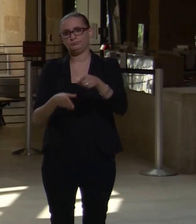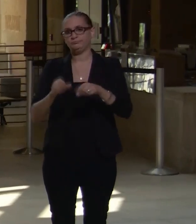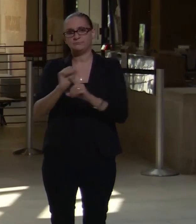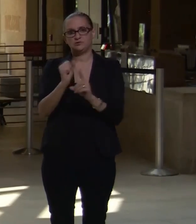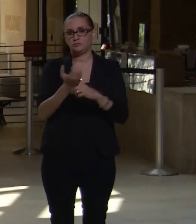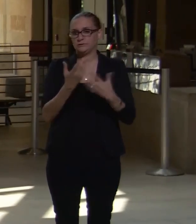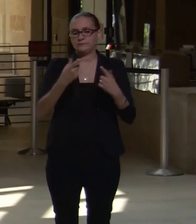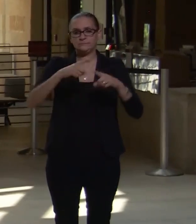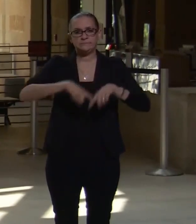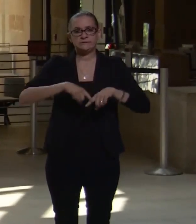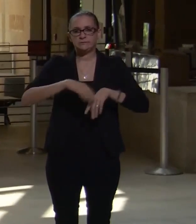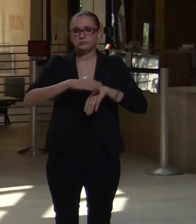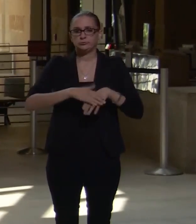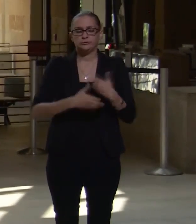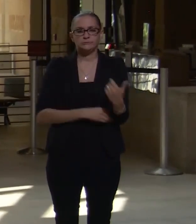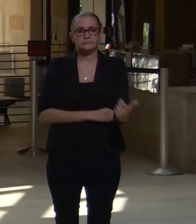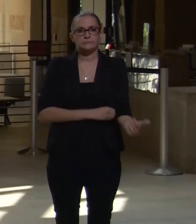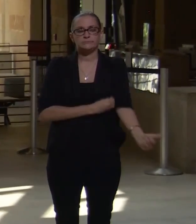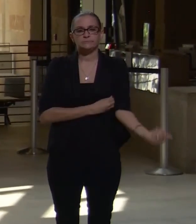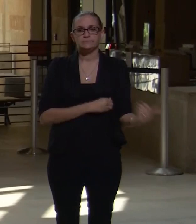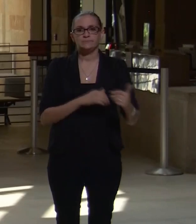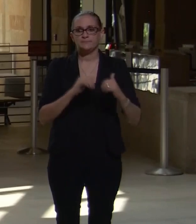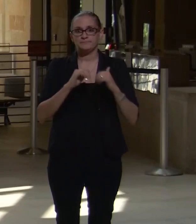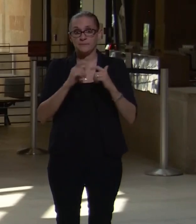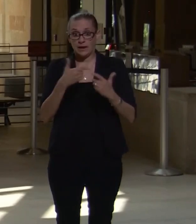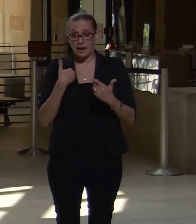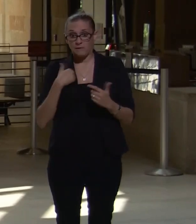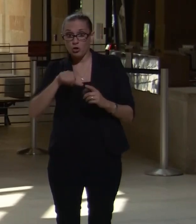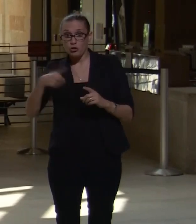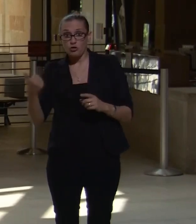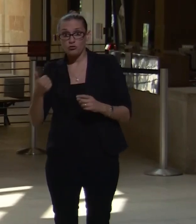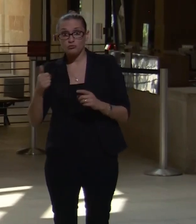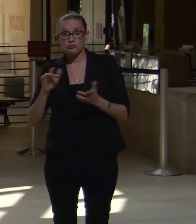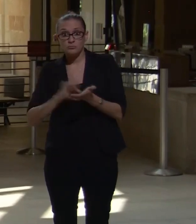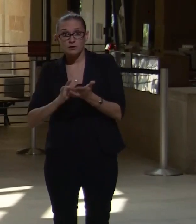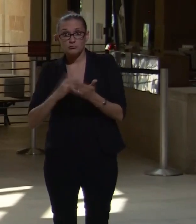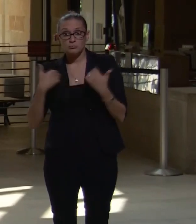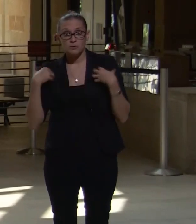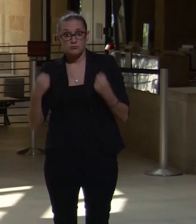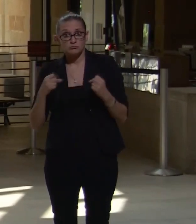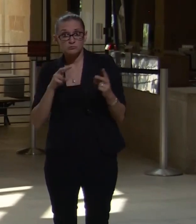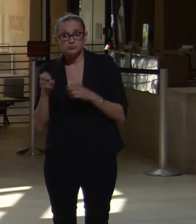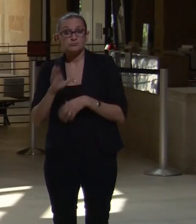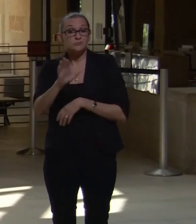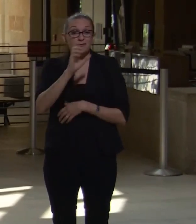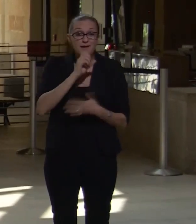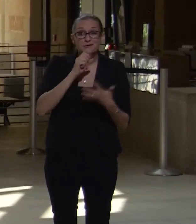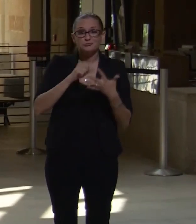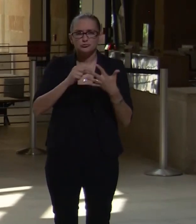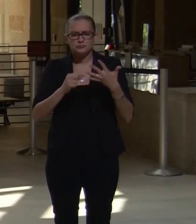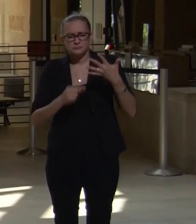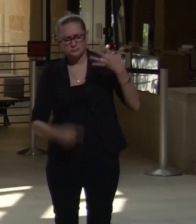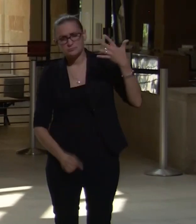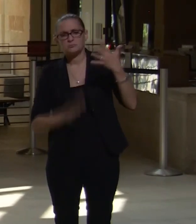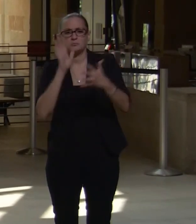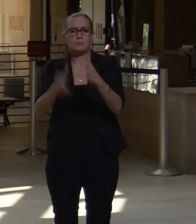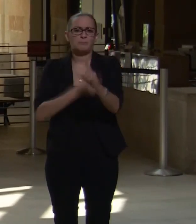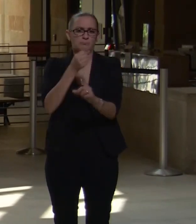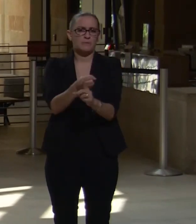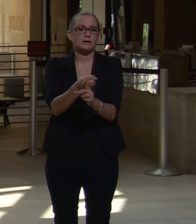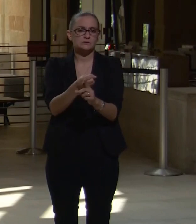situation. It depends on the level of underlying medical illness in the individual, their age. All of those things are going to